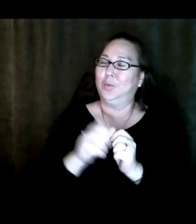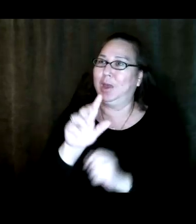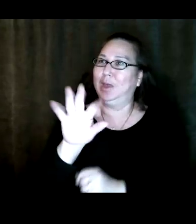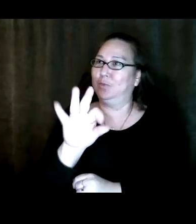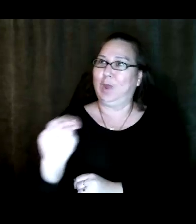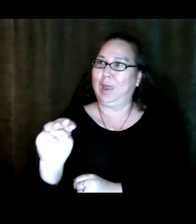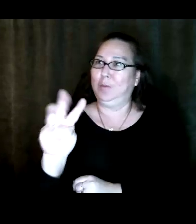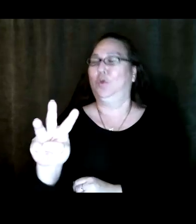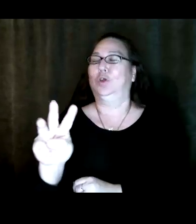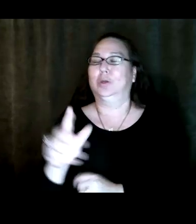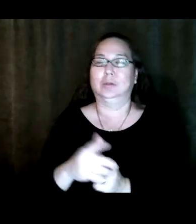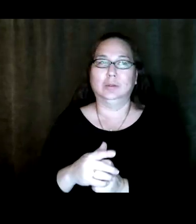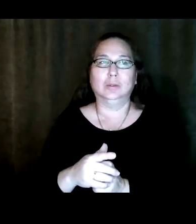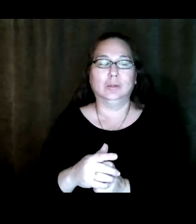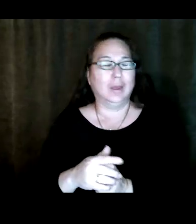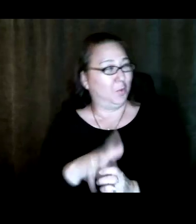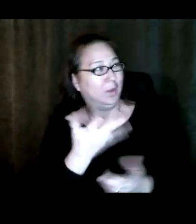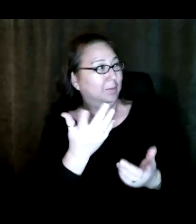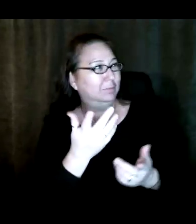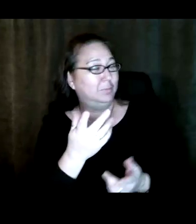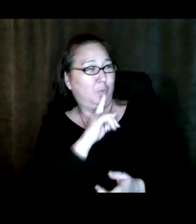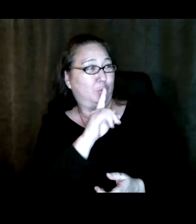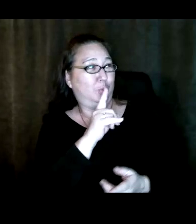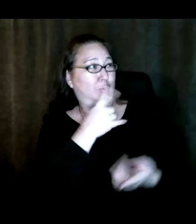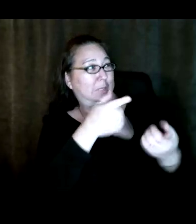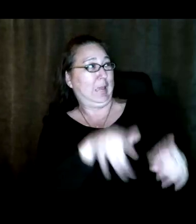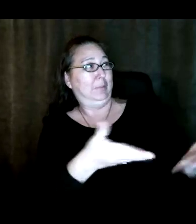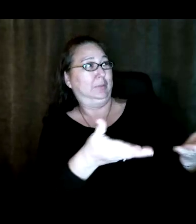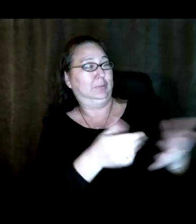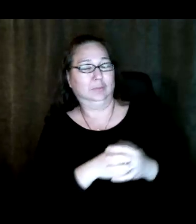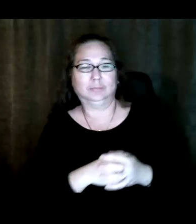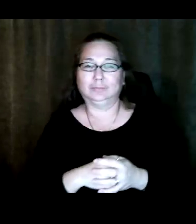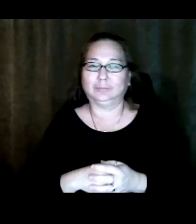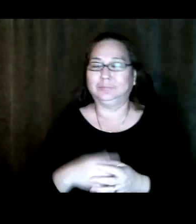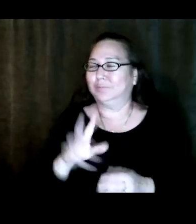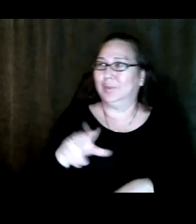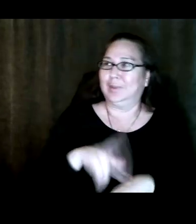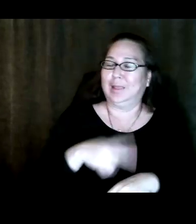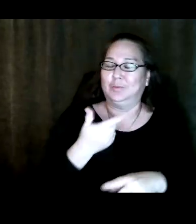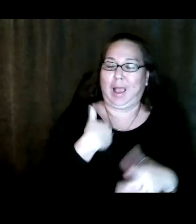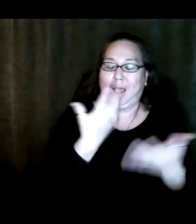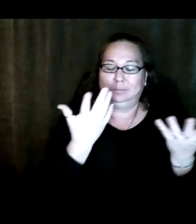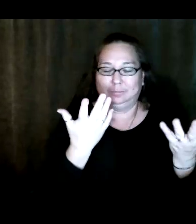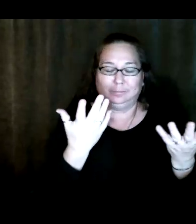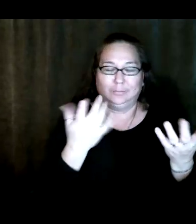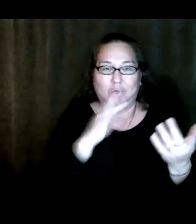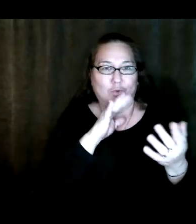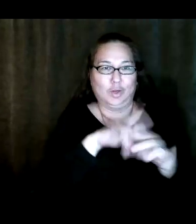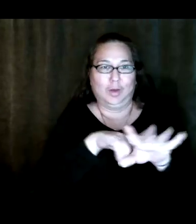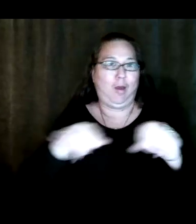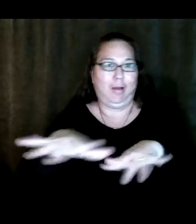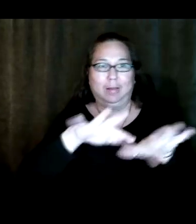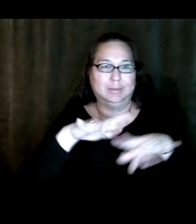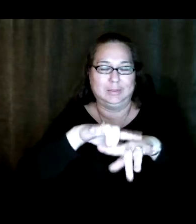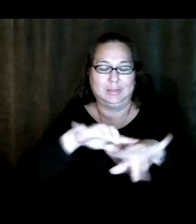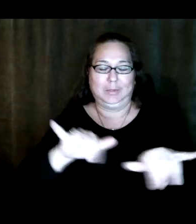but there's a rationale, right? It may sound as a flip answer. I don't mean it that way. No, of course. I'm throughout this entire conversation,